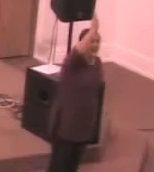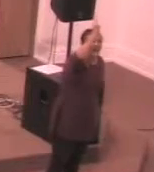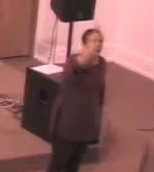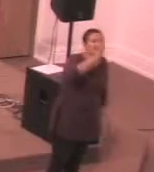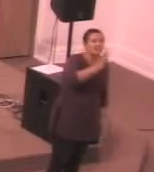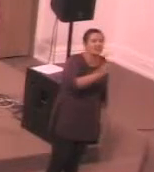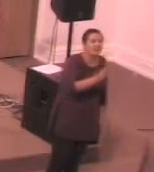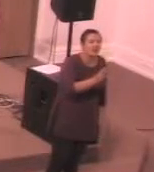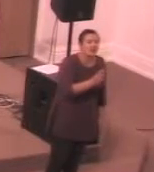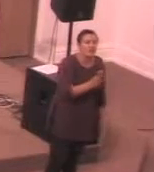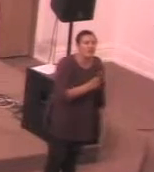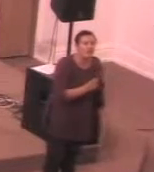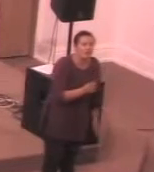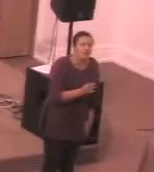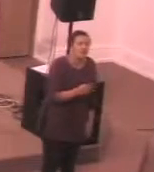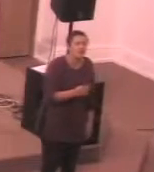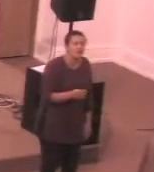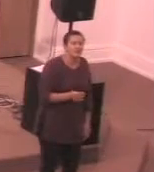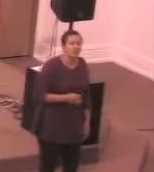God